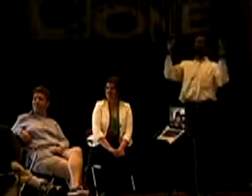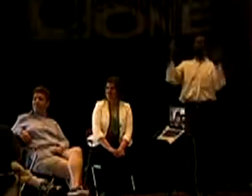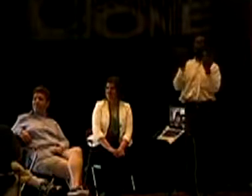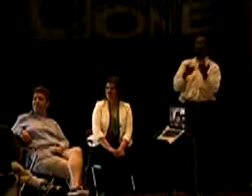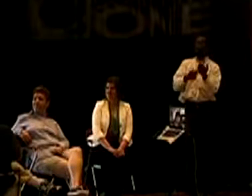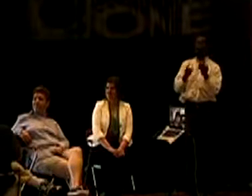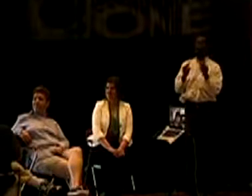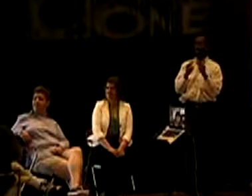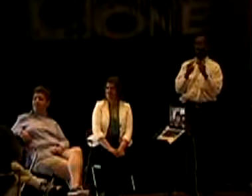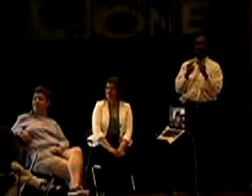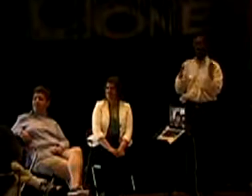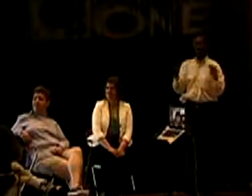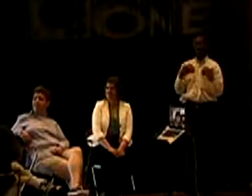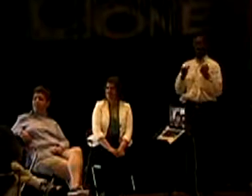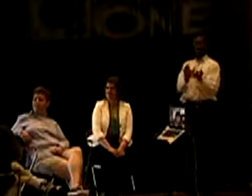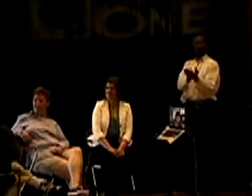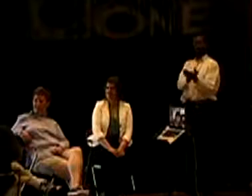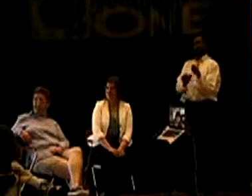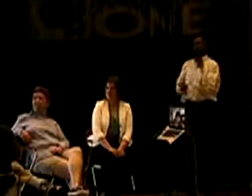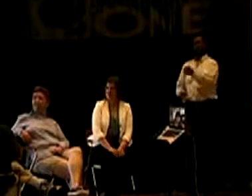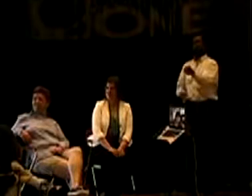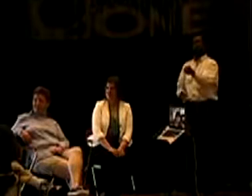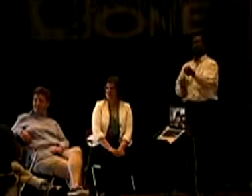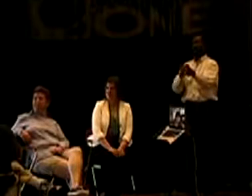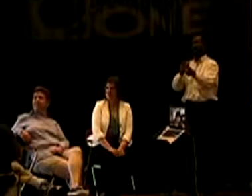And I'm amazed. I think that this was